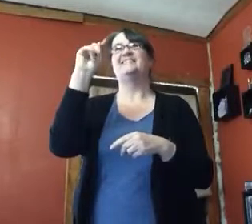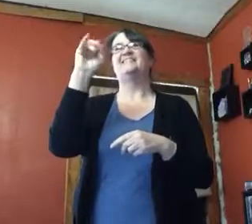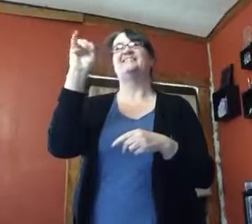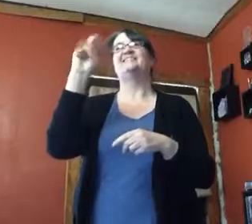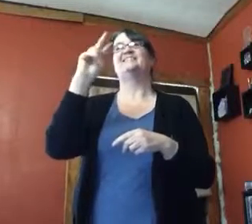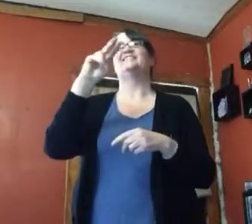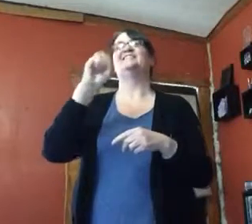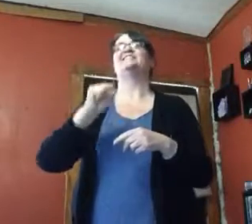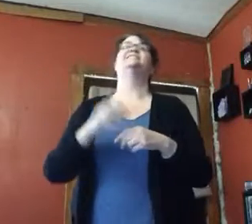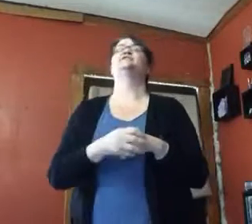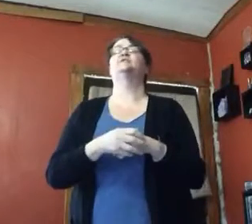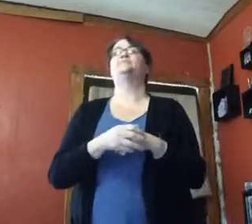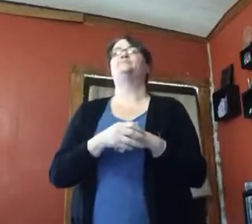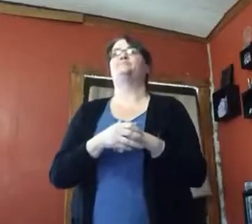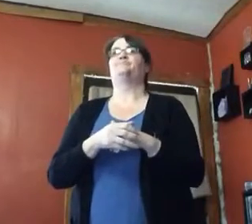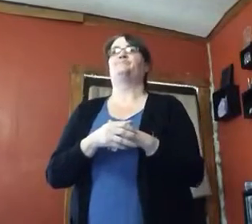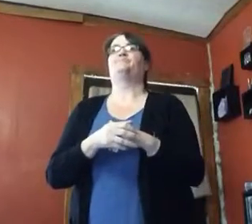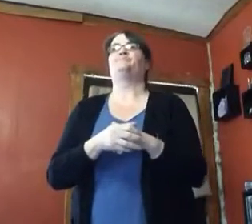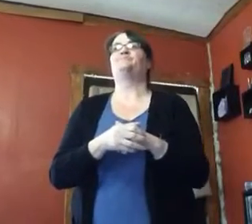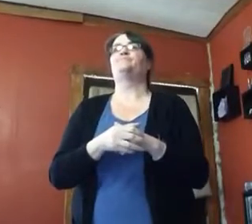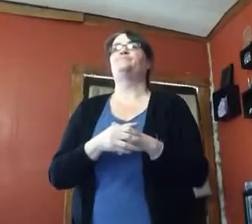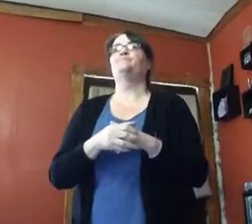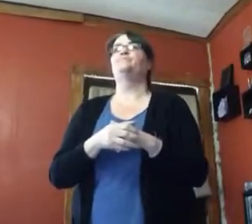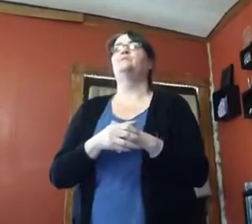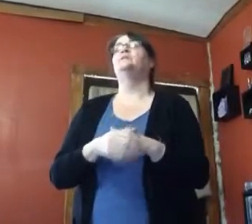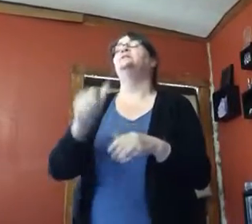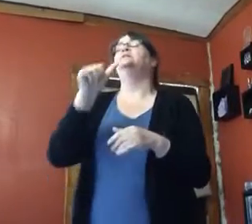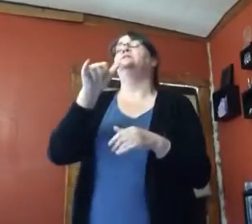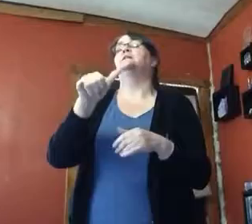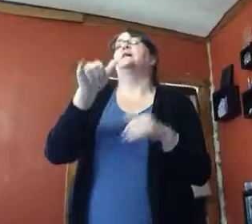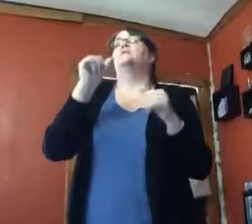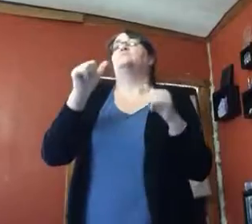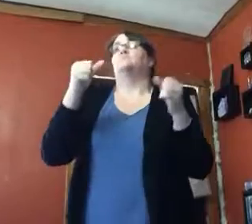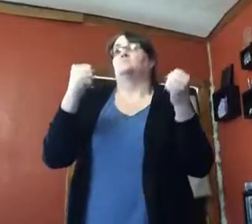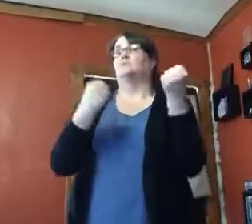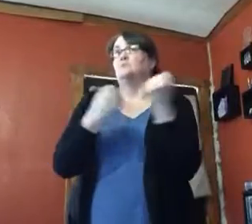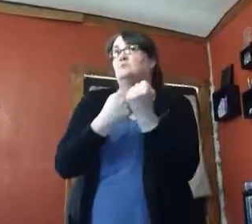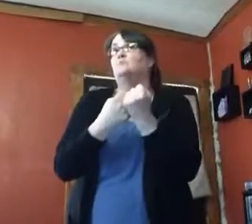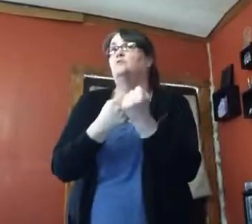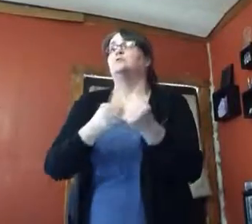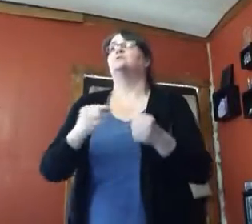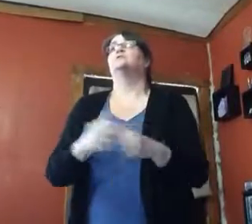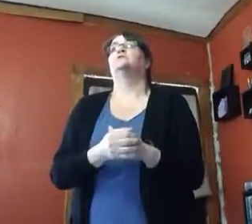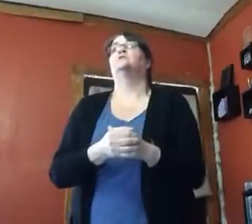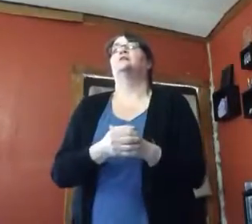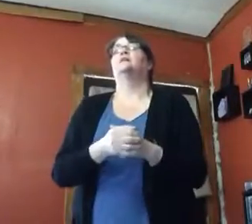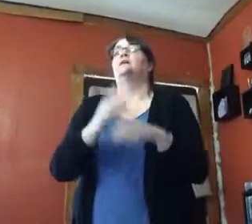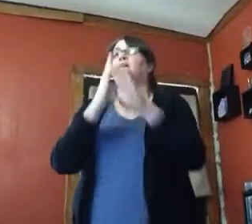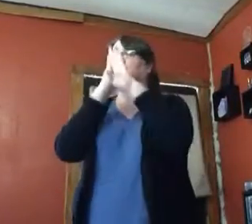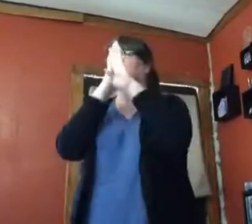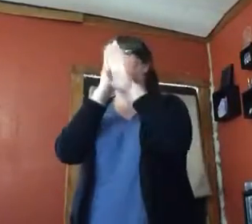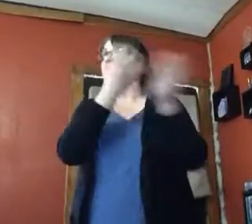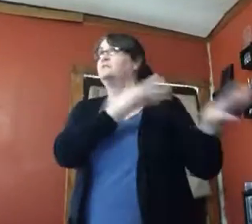while disengaged from outside issues and influences. The traditions recommend that